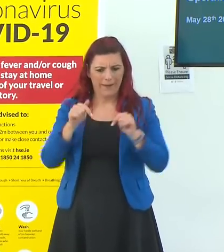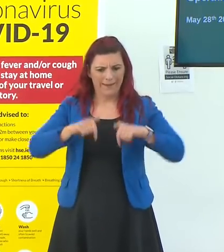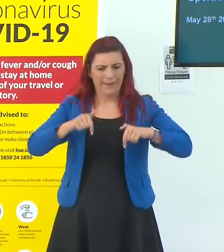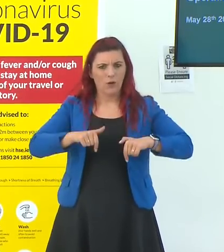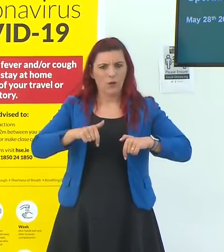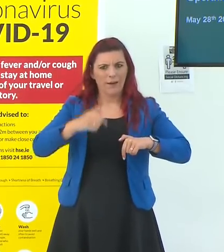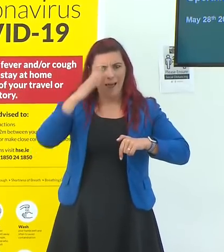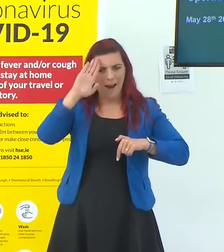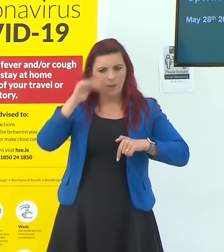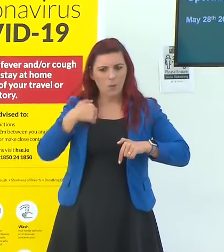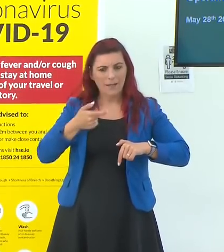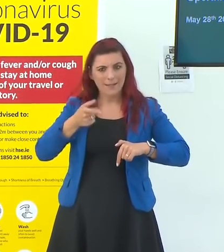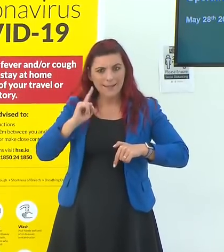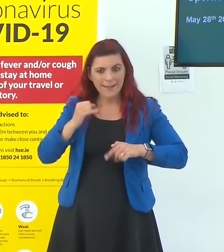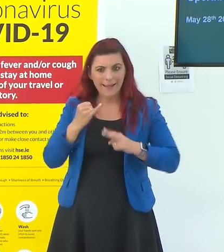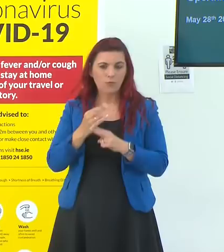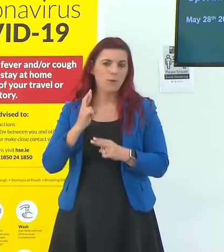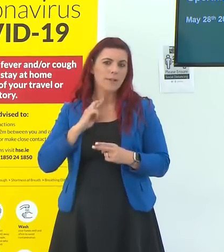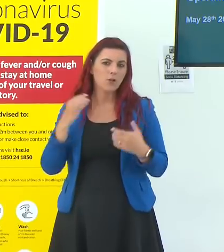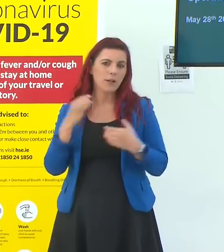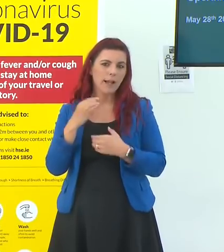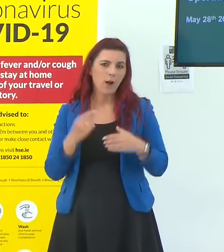care facilities not just